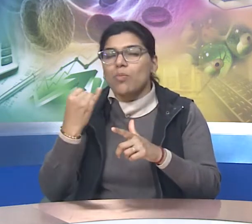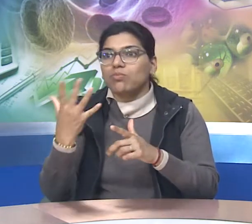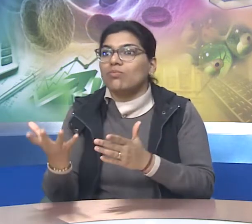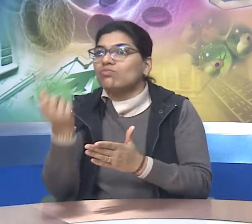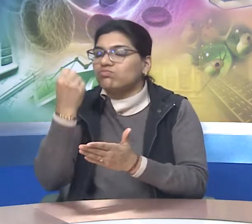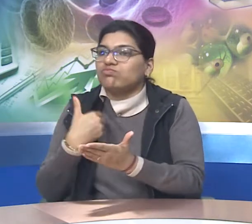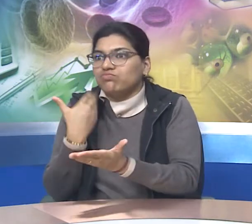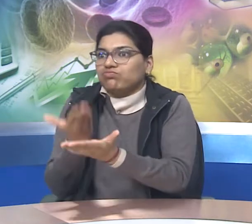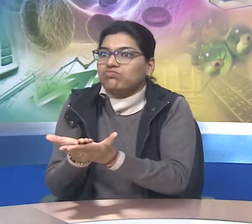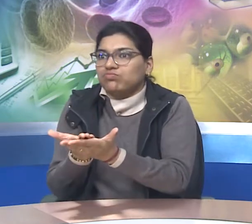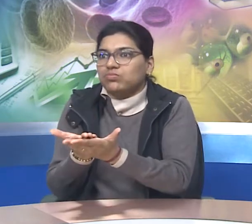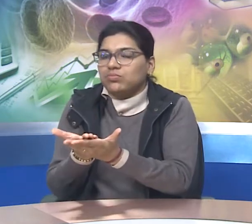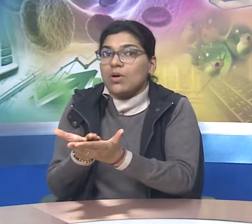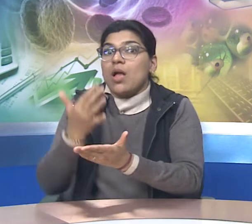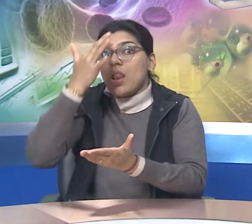even if I did